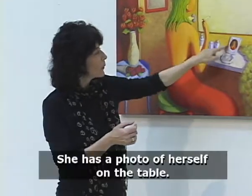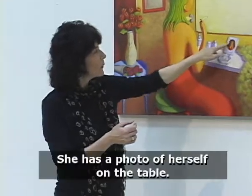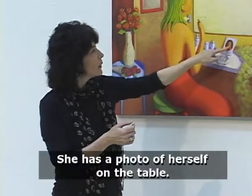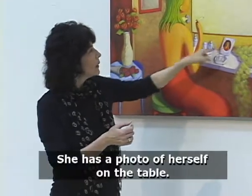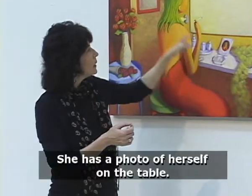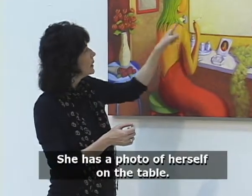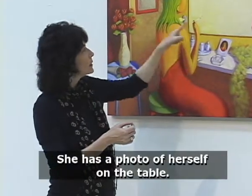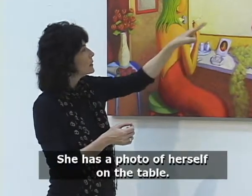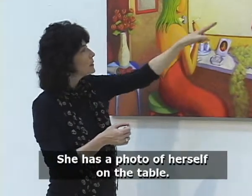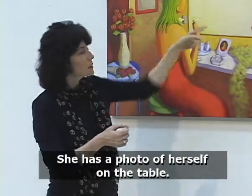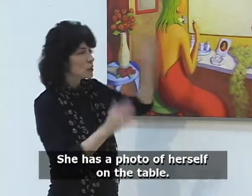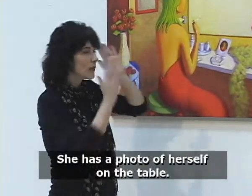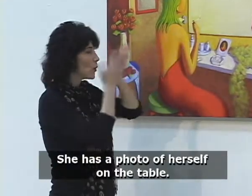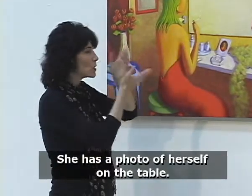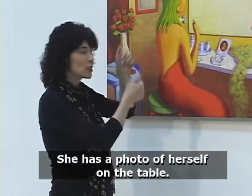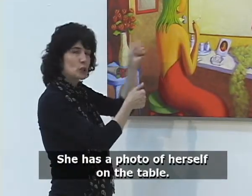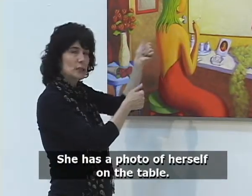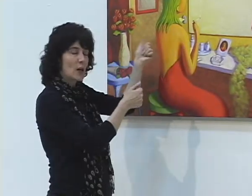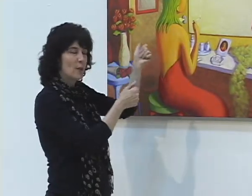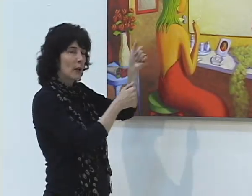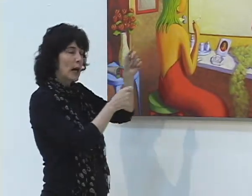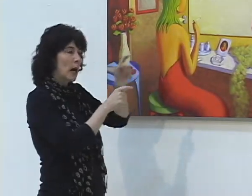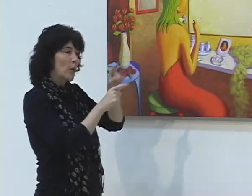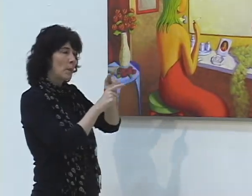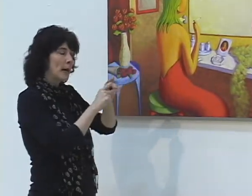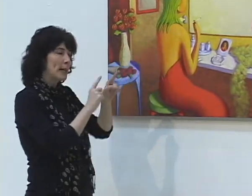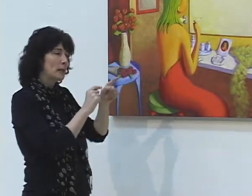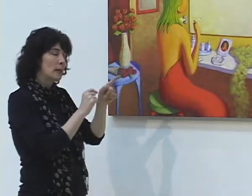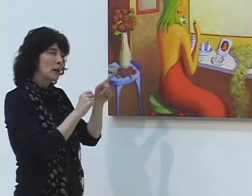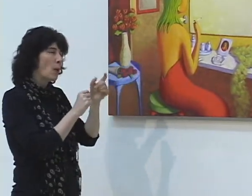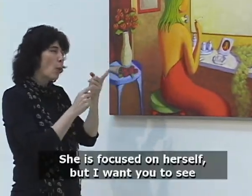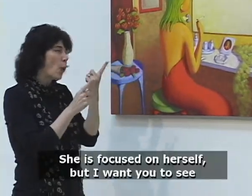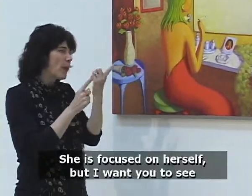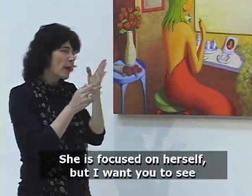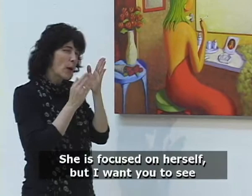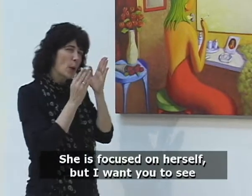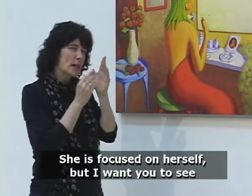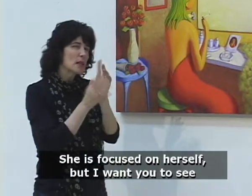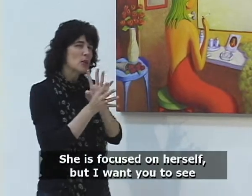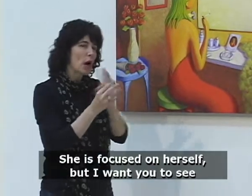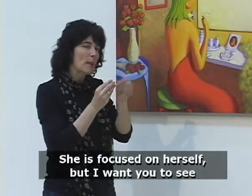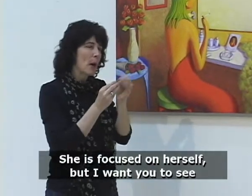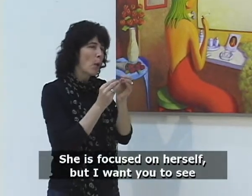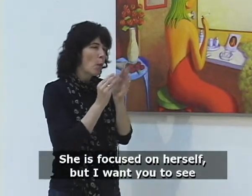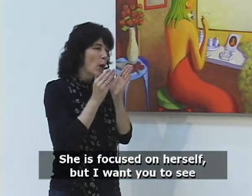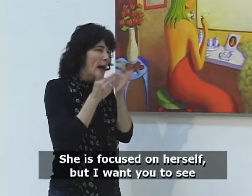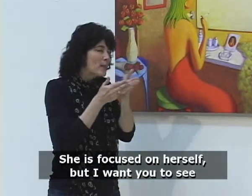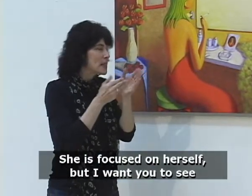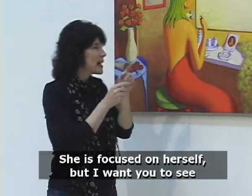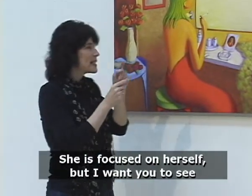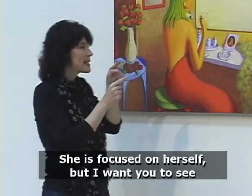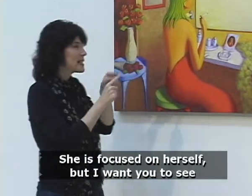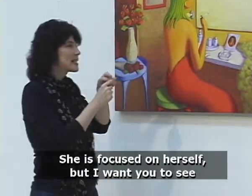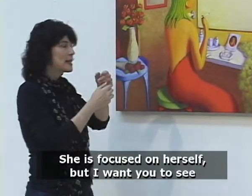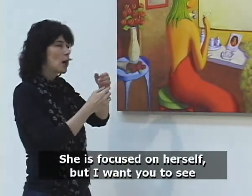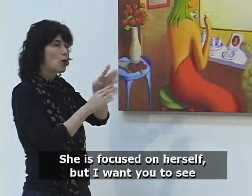She has a photo of herself on the table. She's focused on herself. But I want